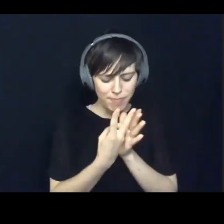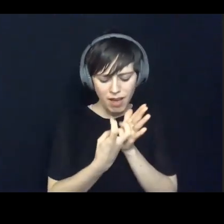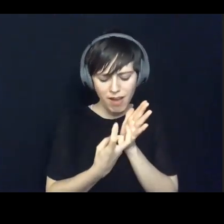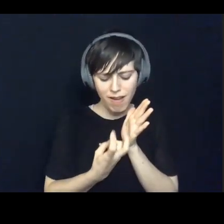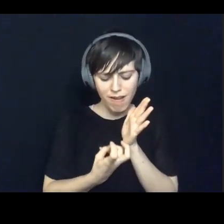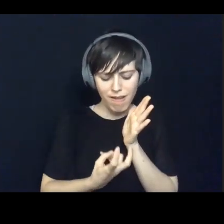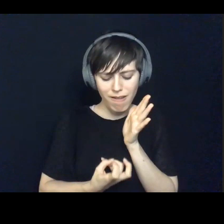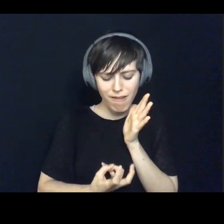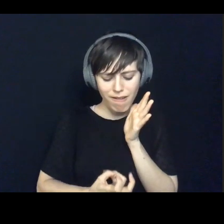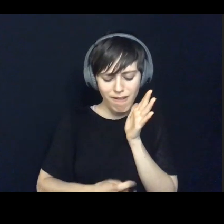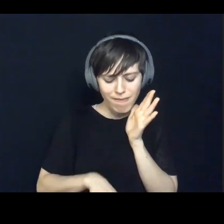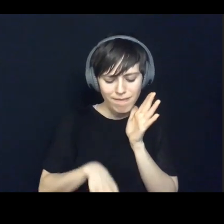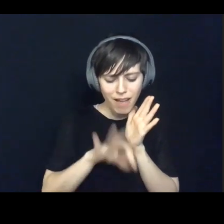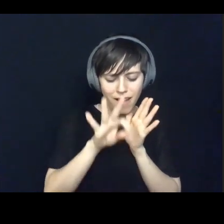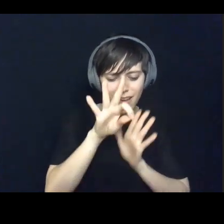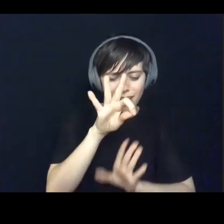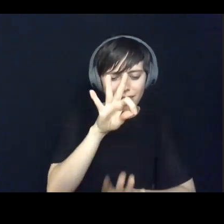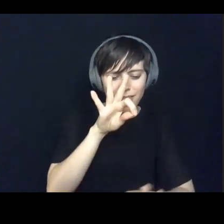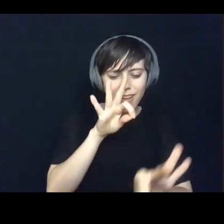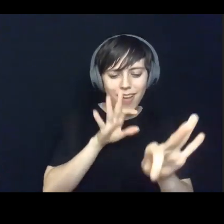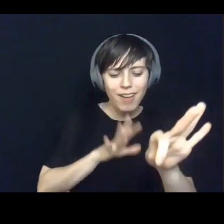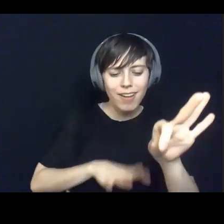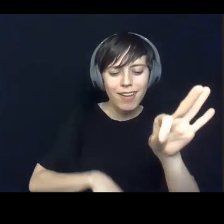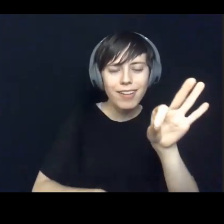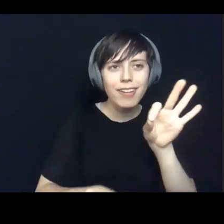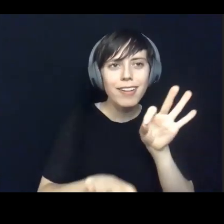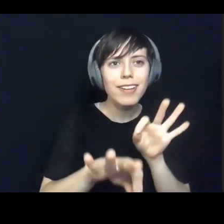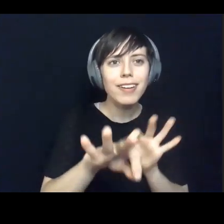crawling towards the